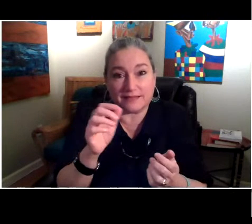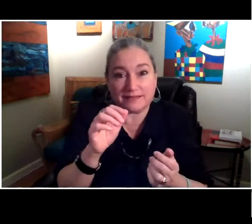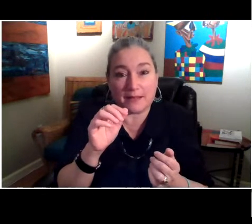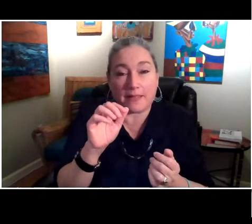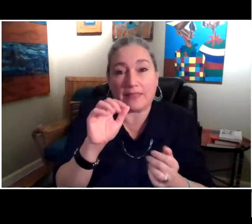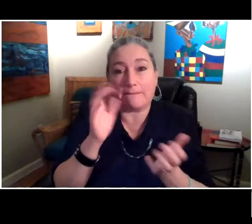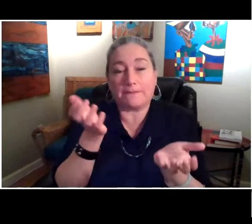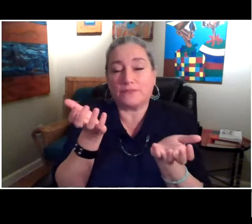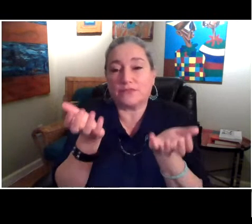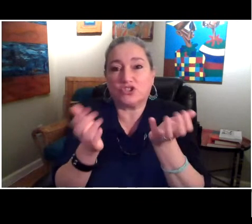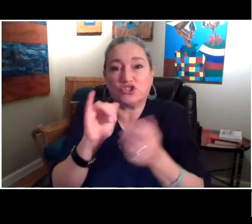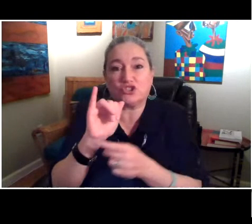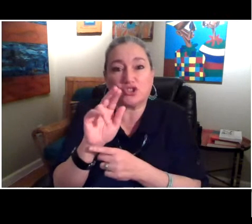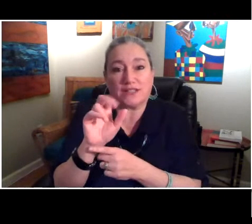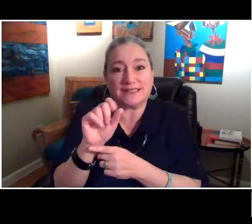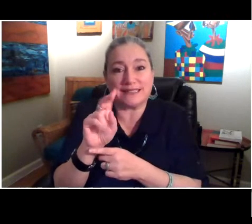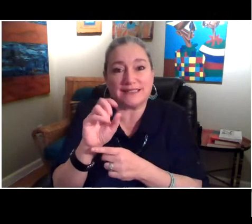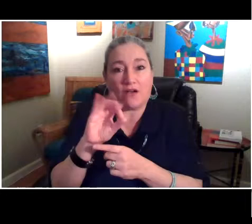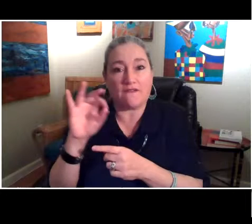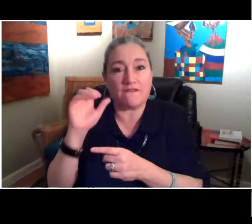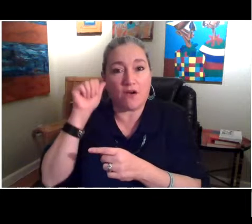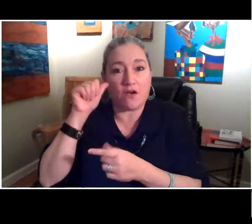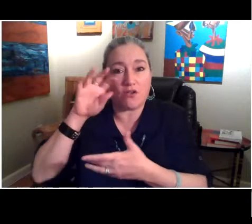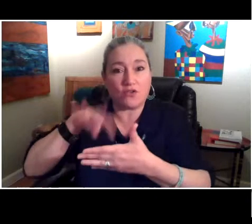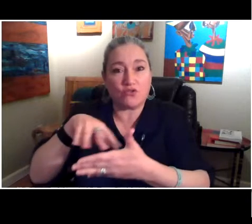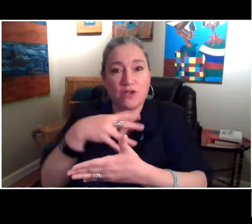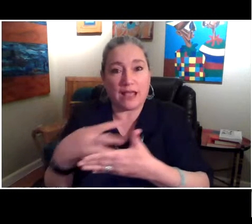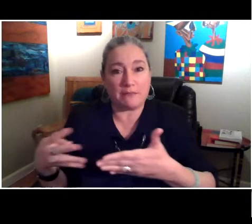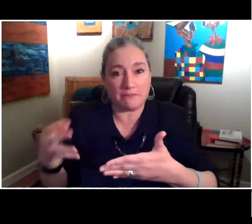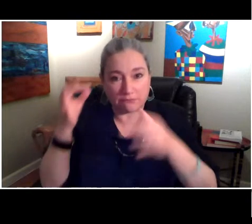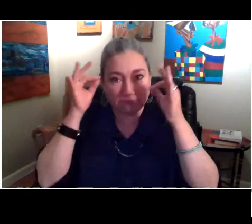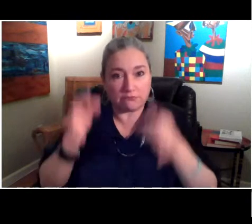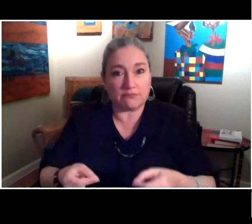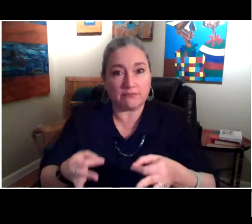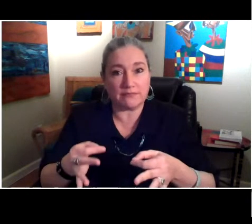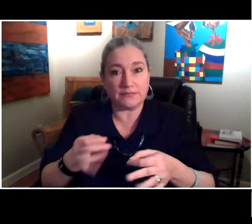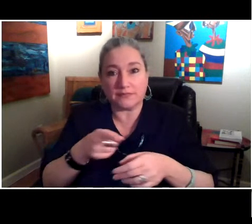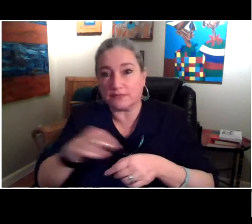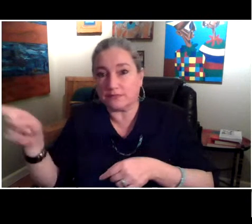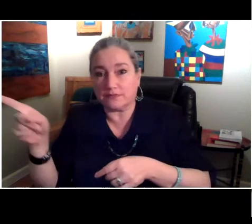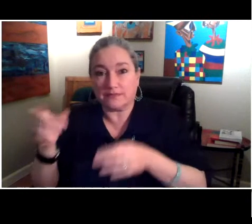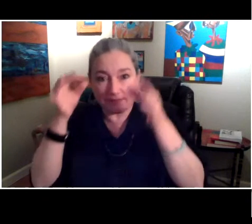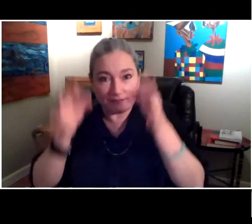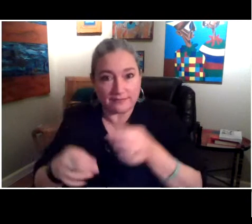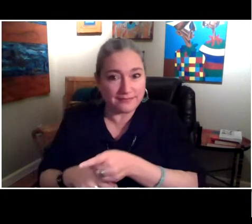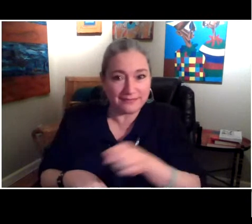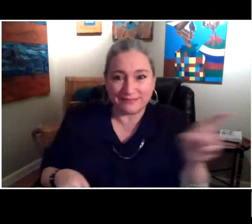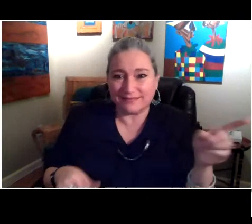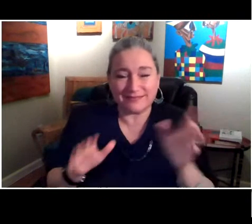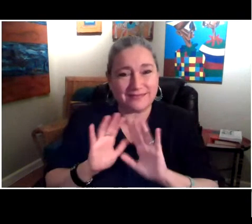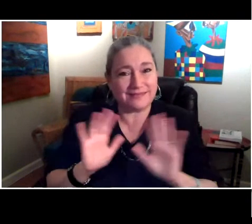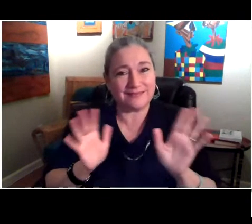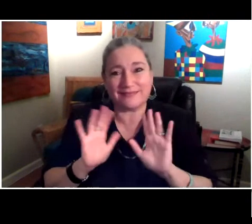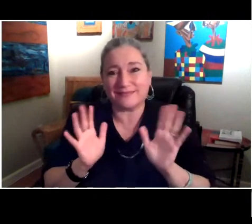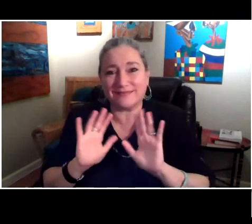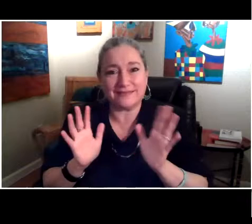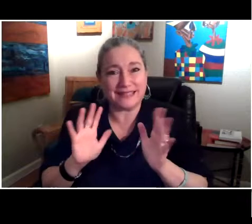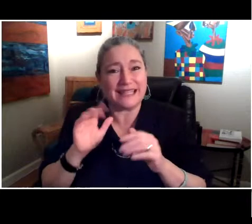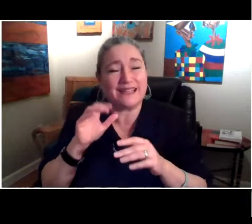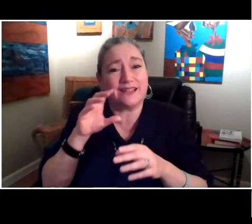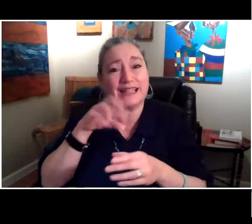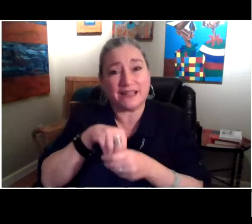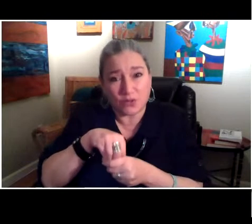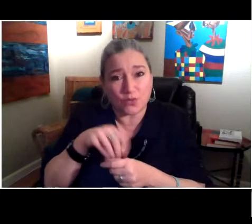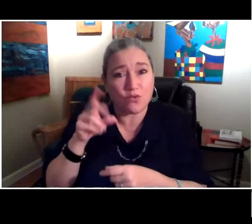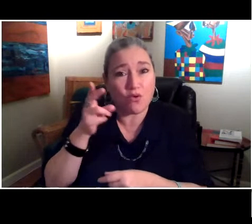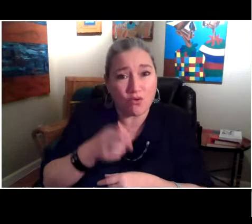you see scales, you see the scales of justice, and the justice of an